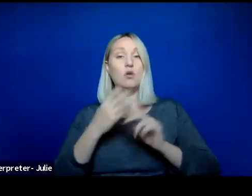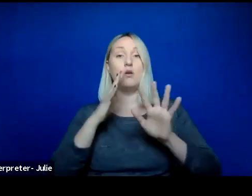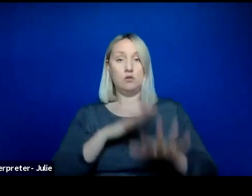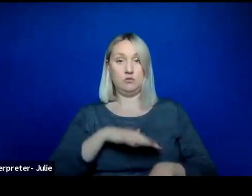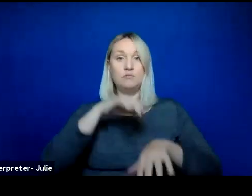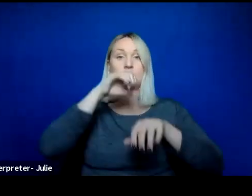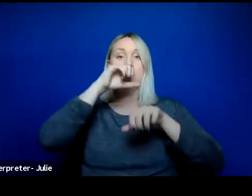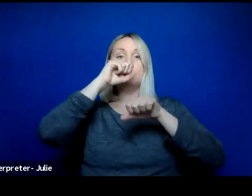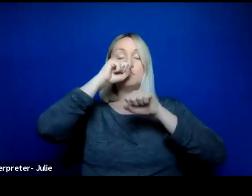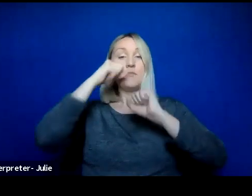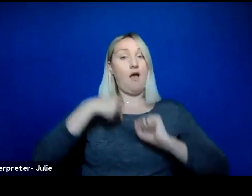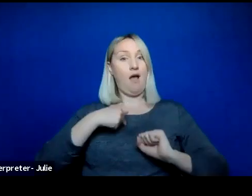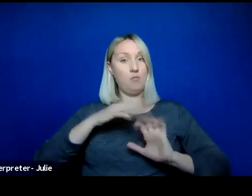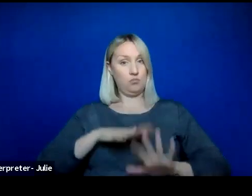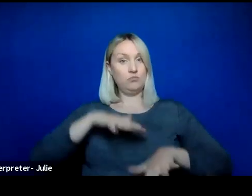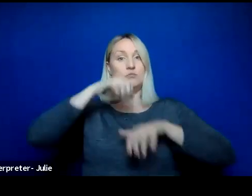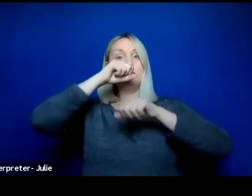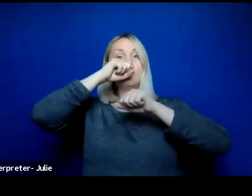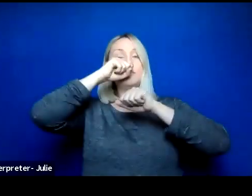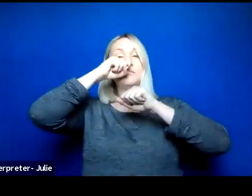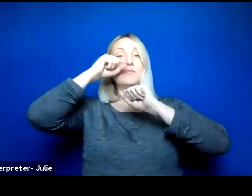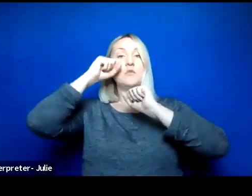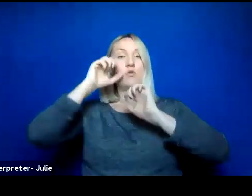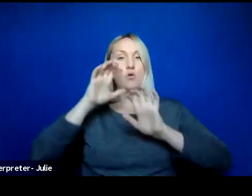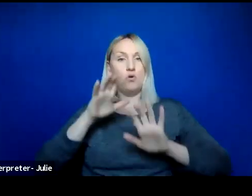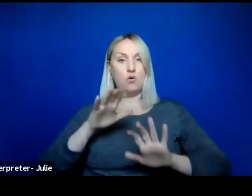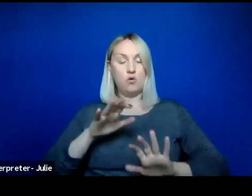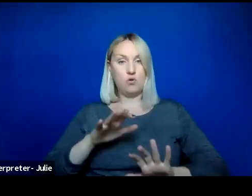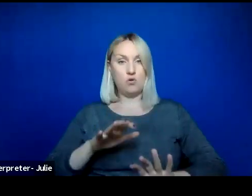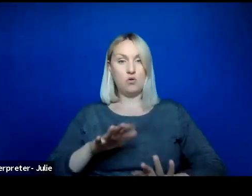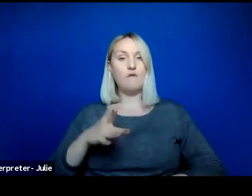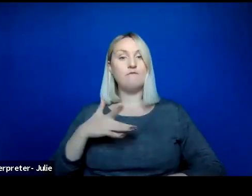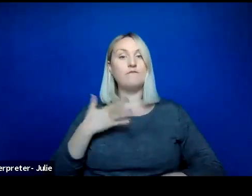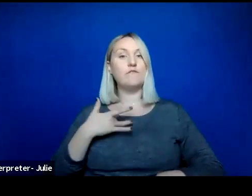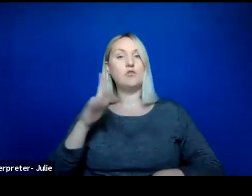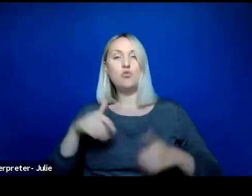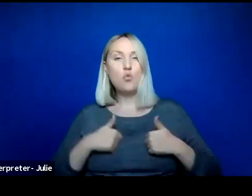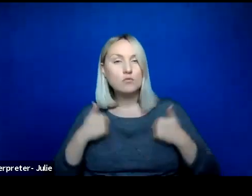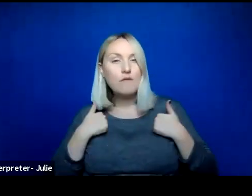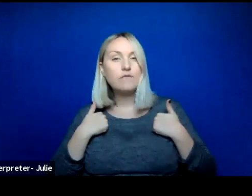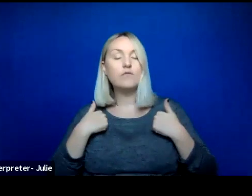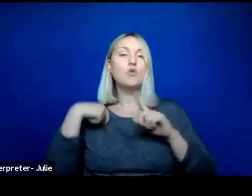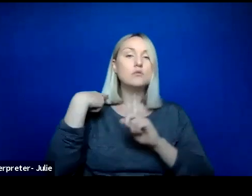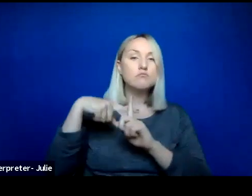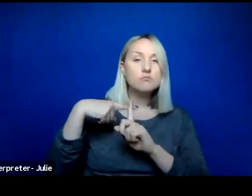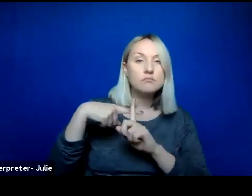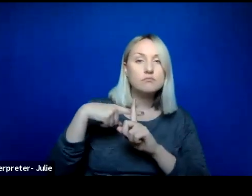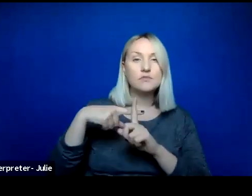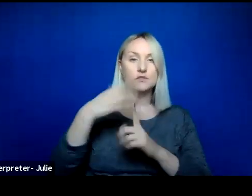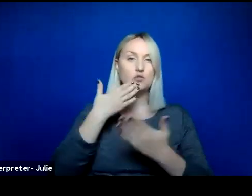I am breathing in. And breathe in that life force. Breathe in what is good, what is